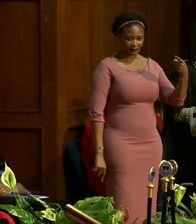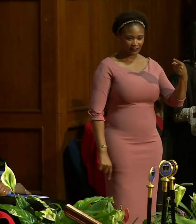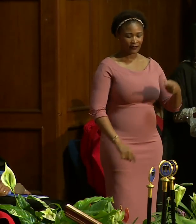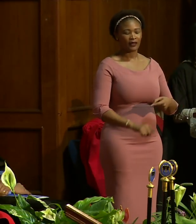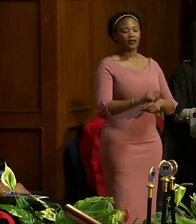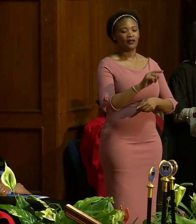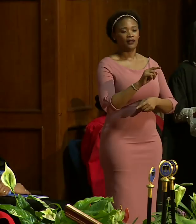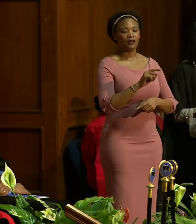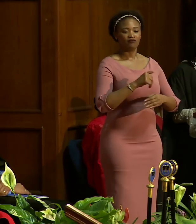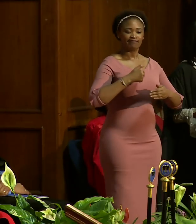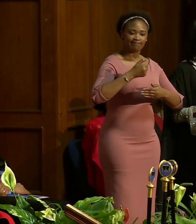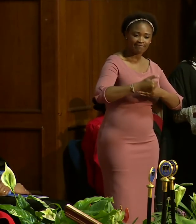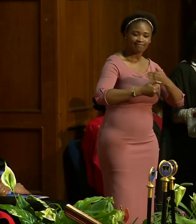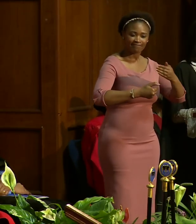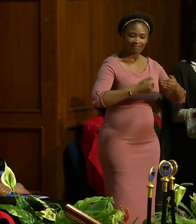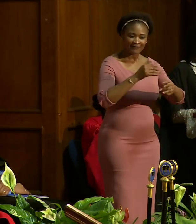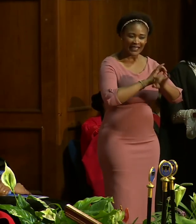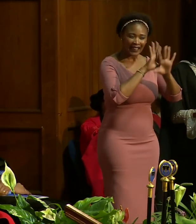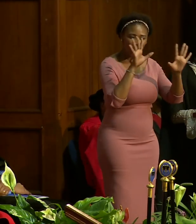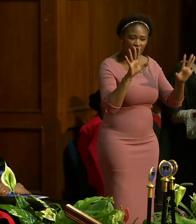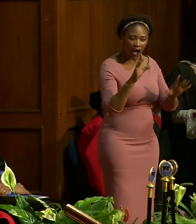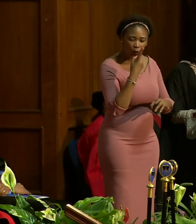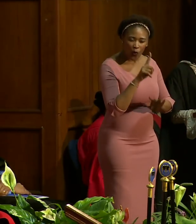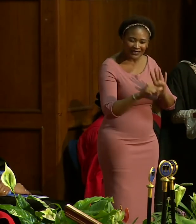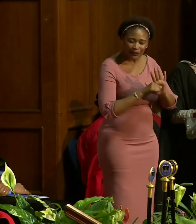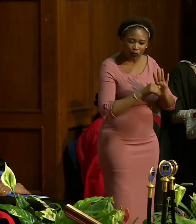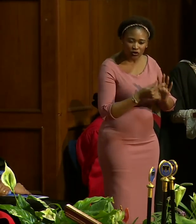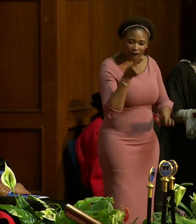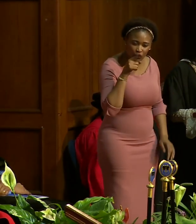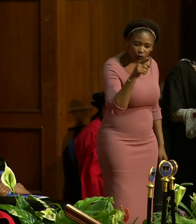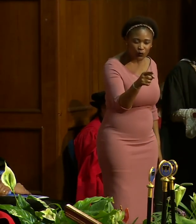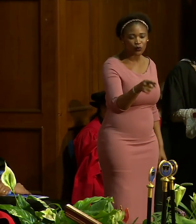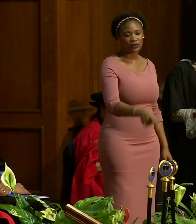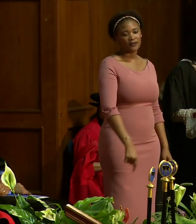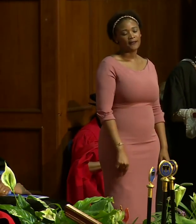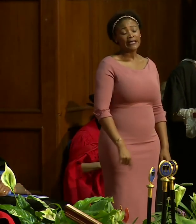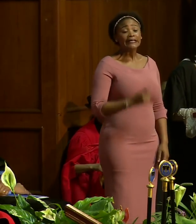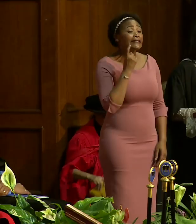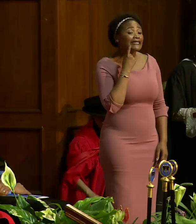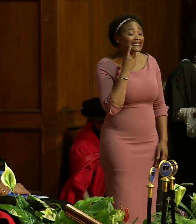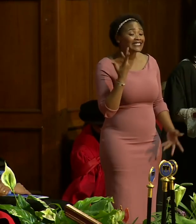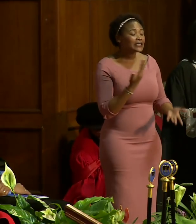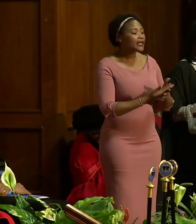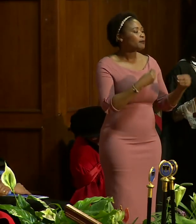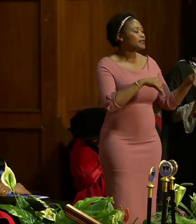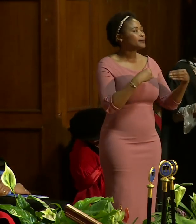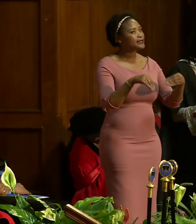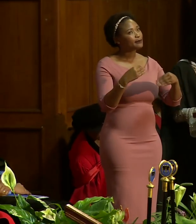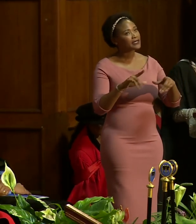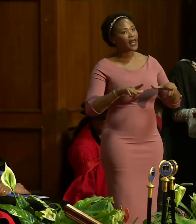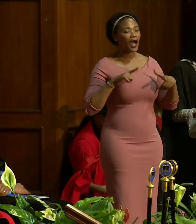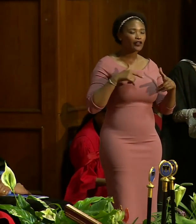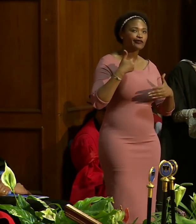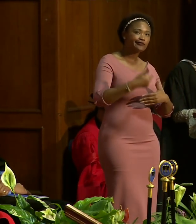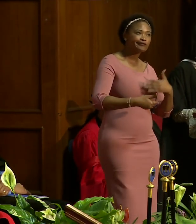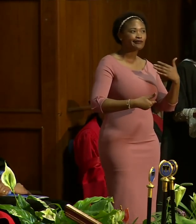first is to continually clarify what is important to you. It's easy to get busy in life, the humdrum of